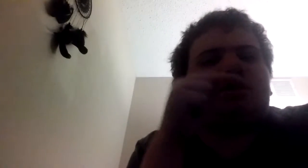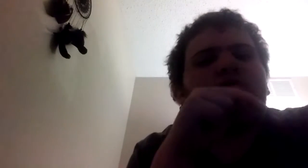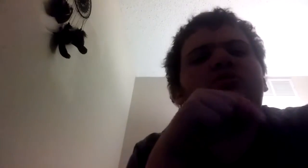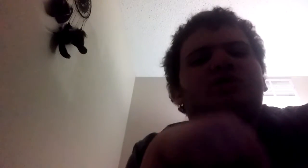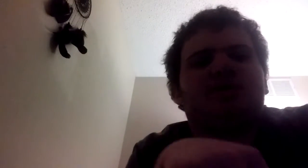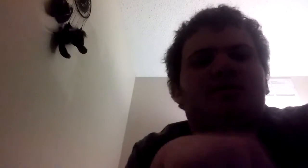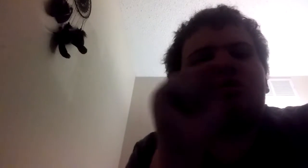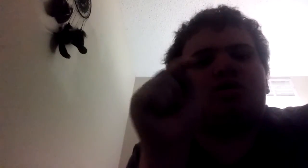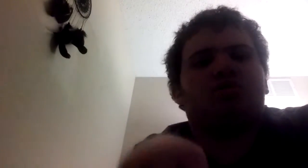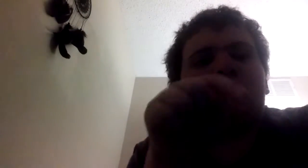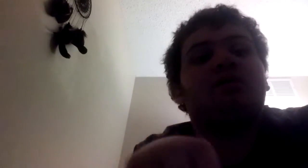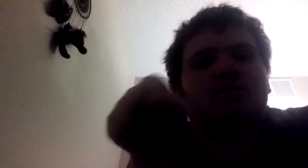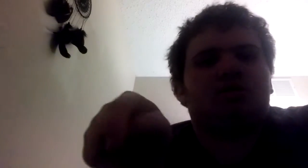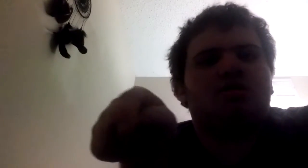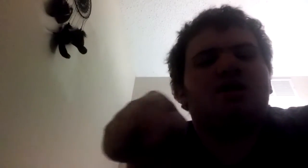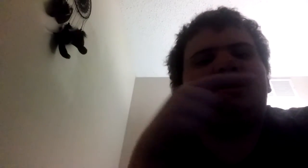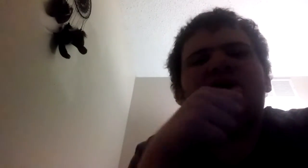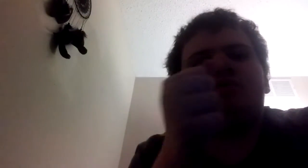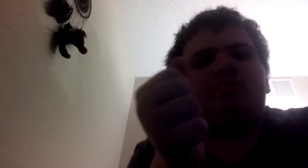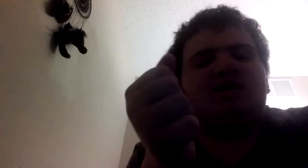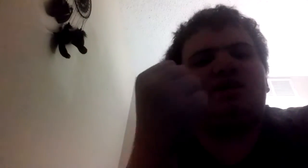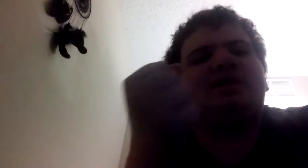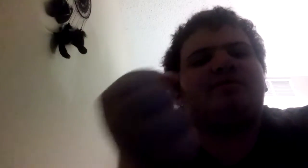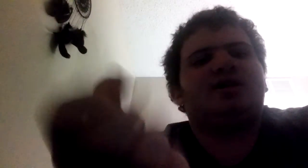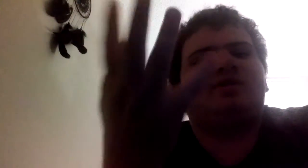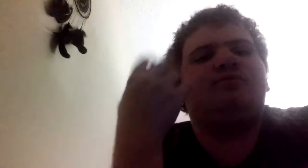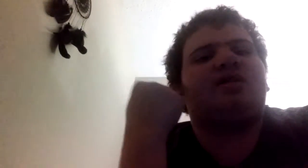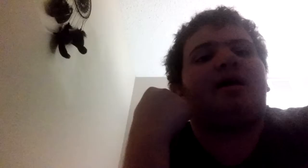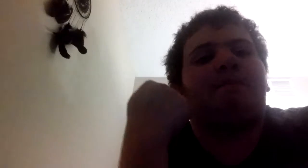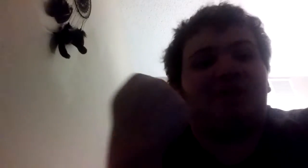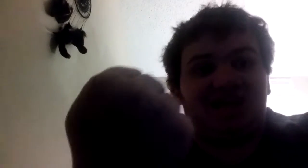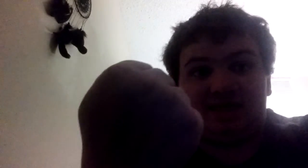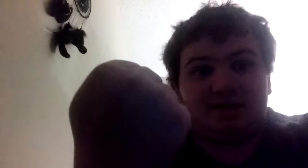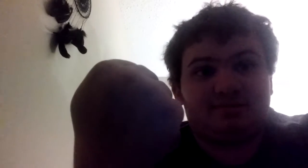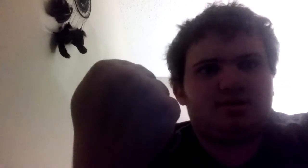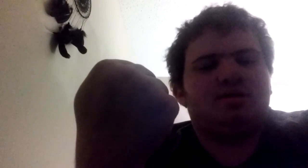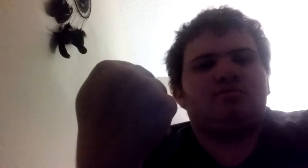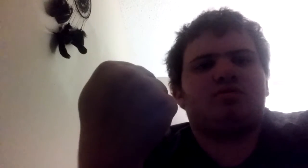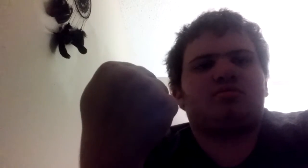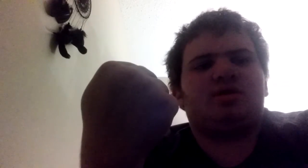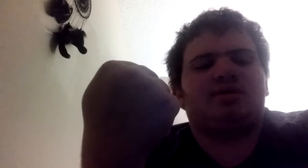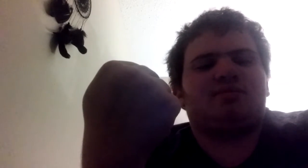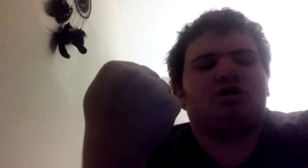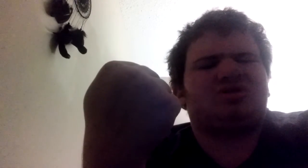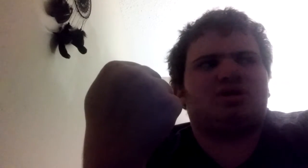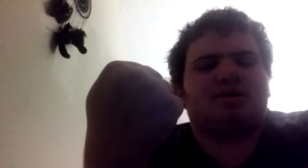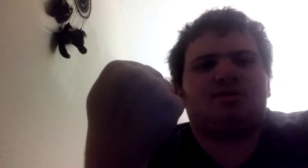An old orange made a song called Monster in that movie, and in that video he was a beast. Well, he was in a monster, but still,